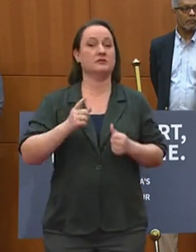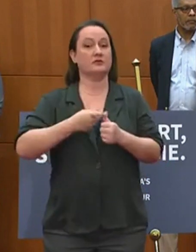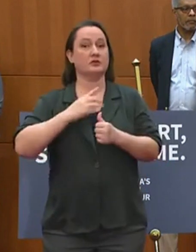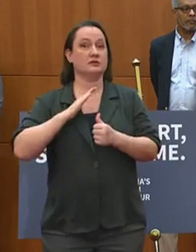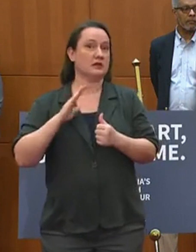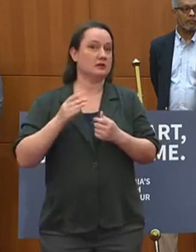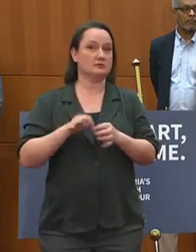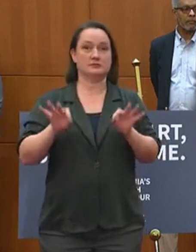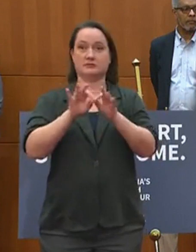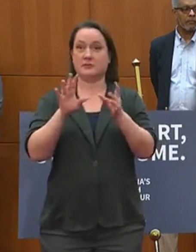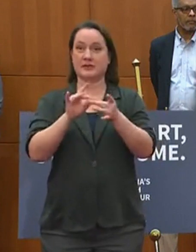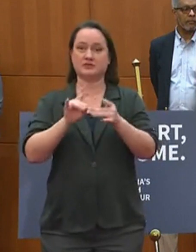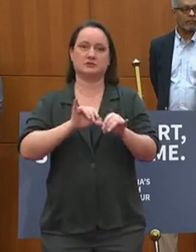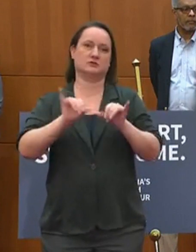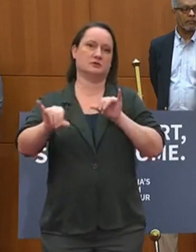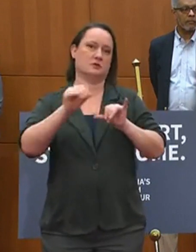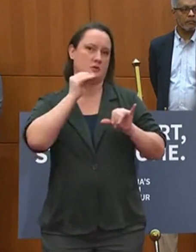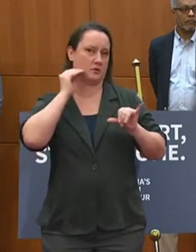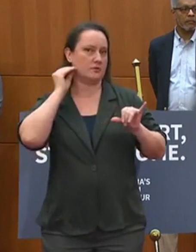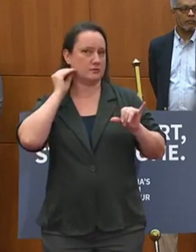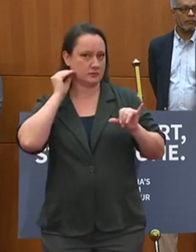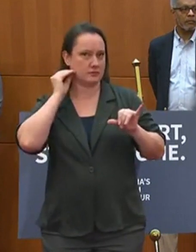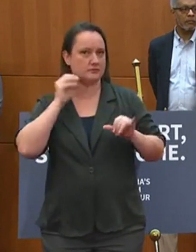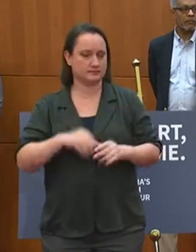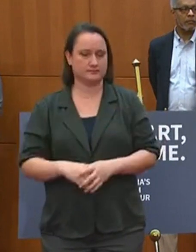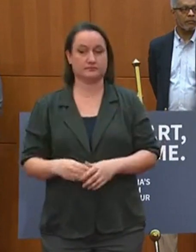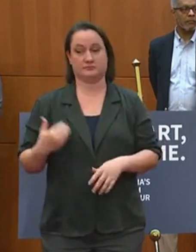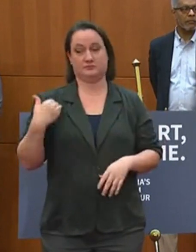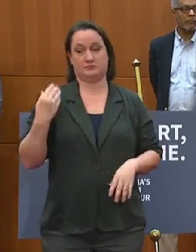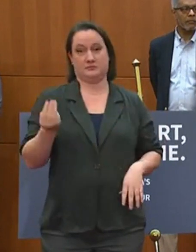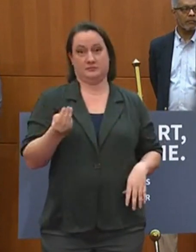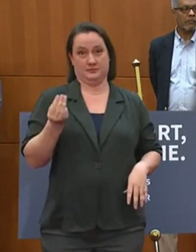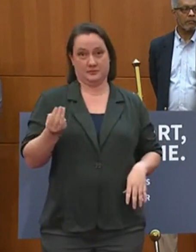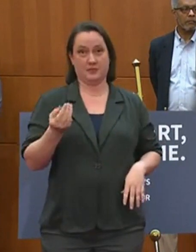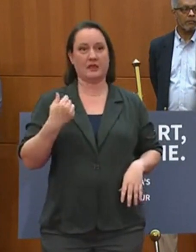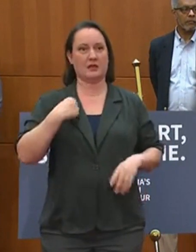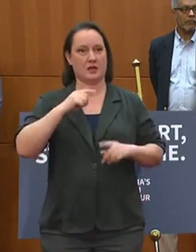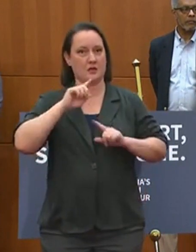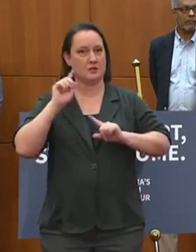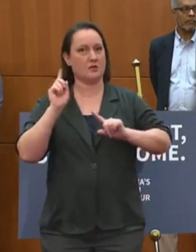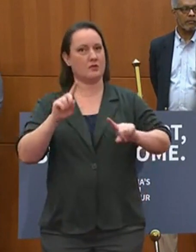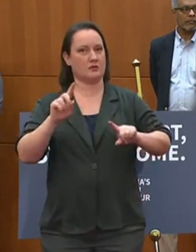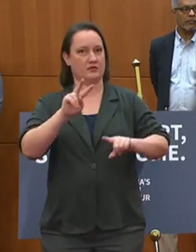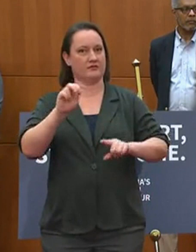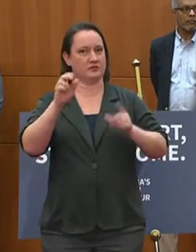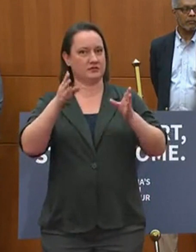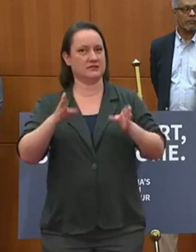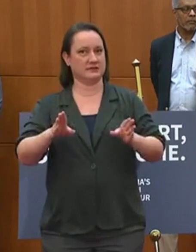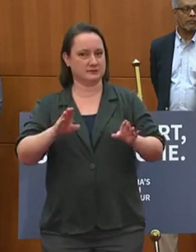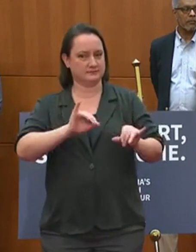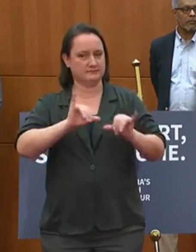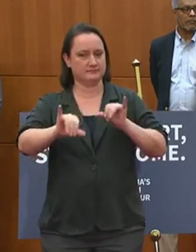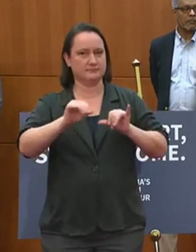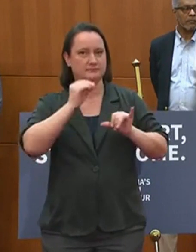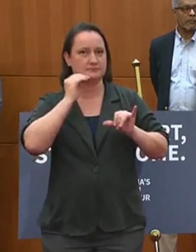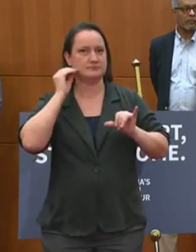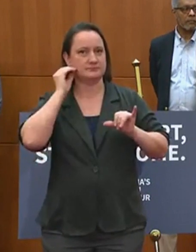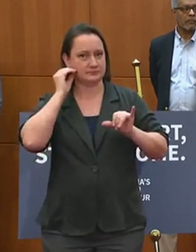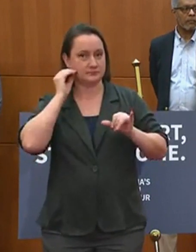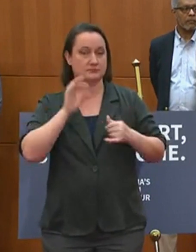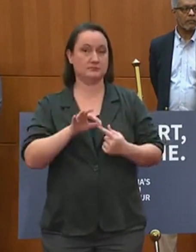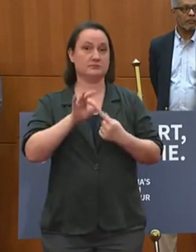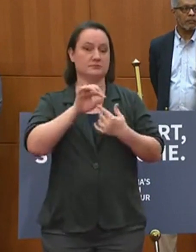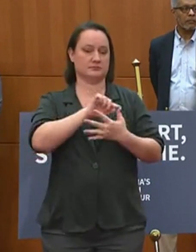stay home. On Monday, I ordered Virginians to do just that, to stay home, except for